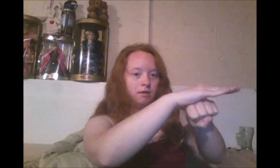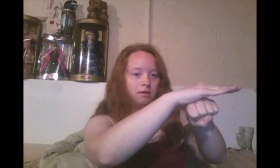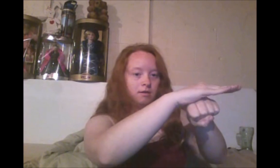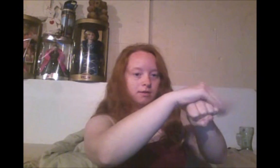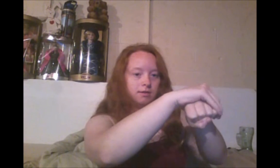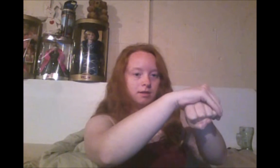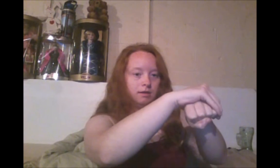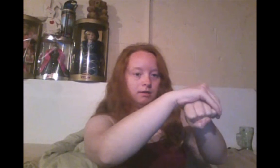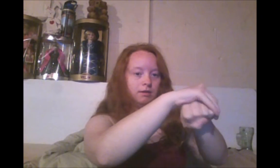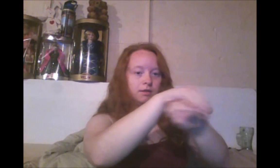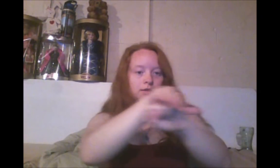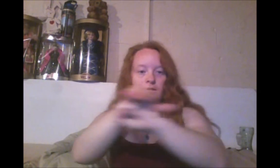Seal.